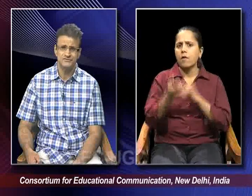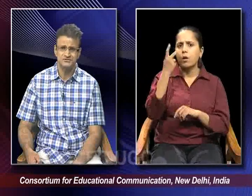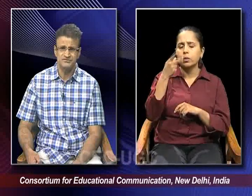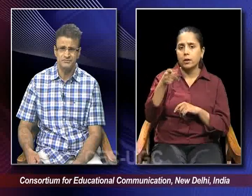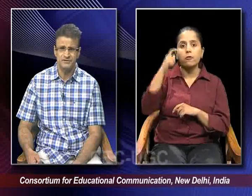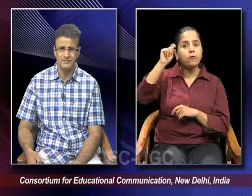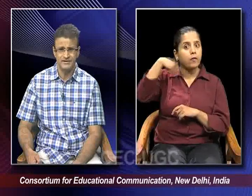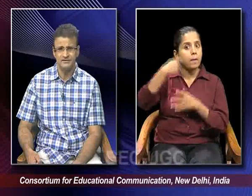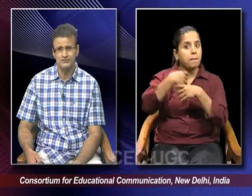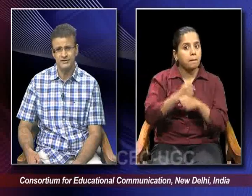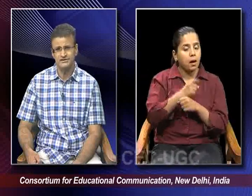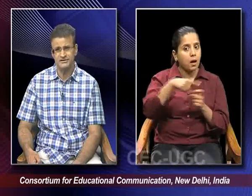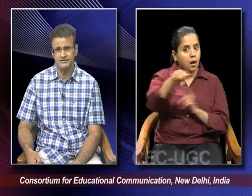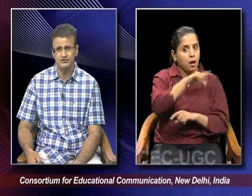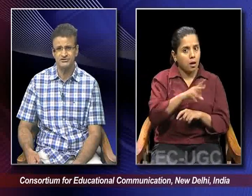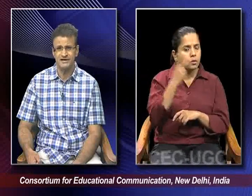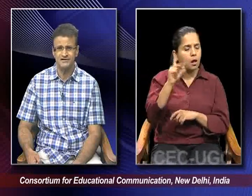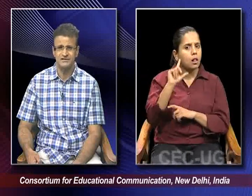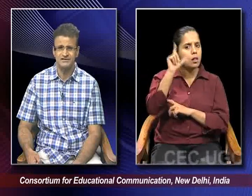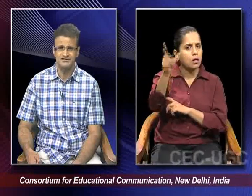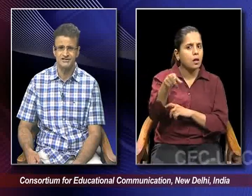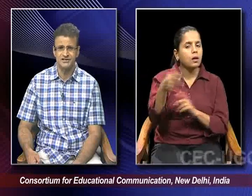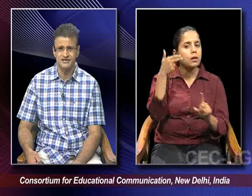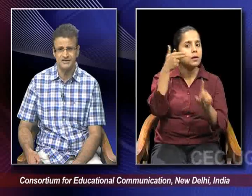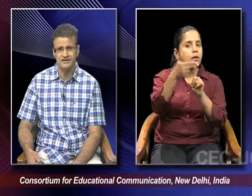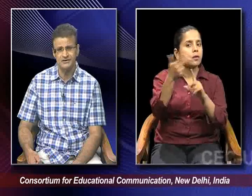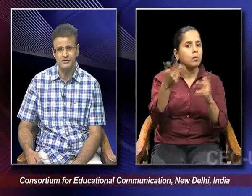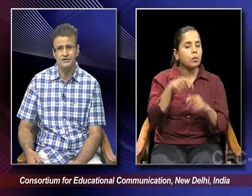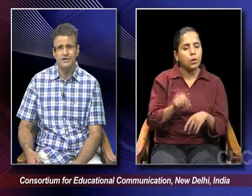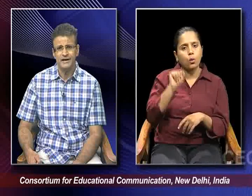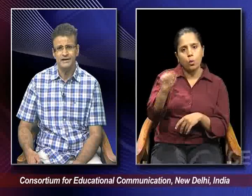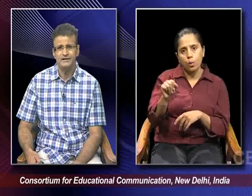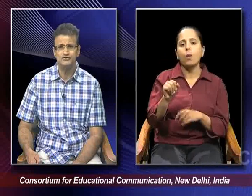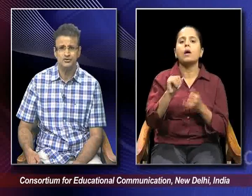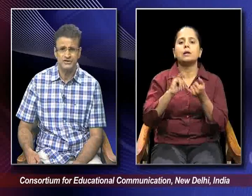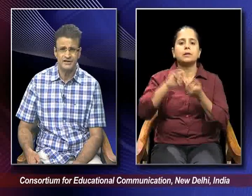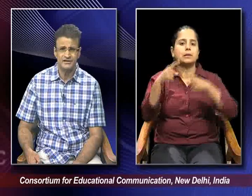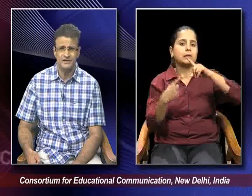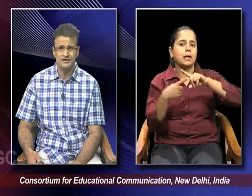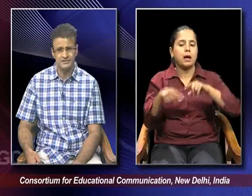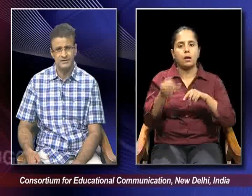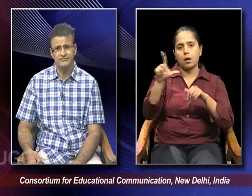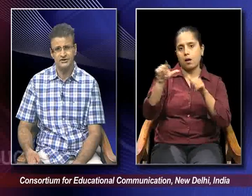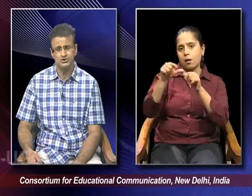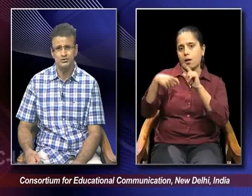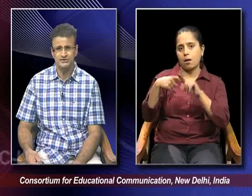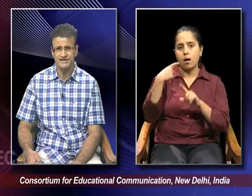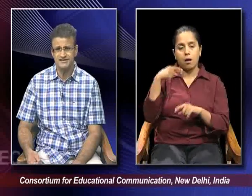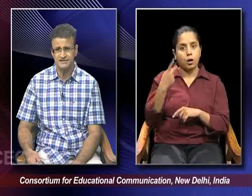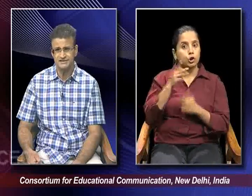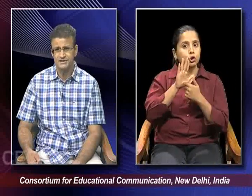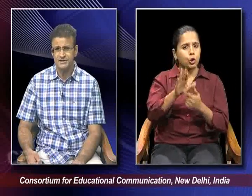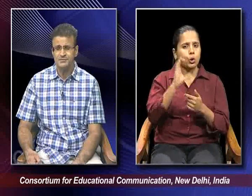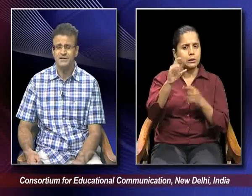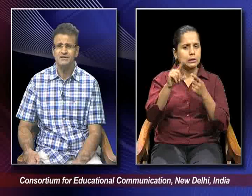of films, they were being banned, so later it was titled as Seth Ki Ladki, and it was again in a way shown to the